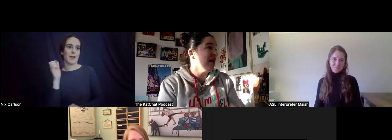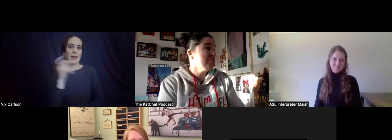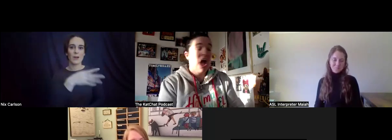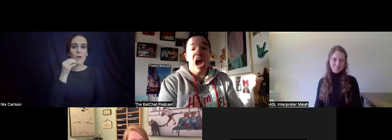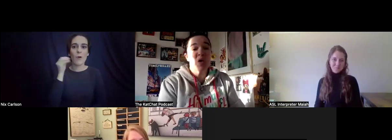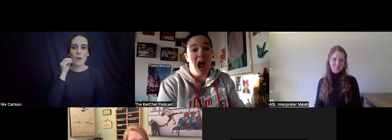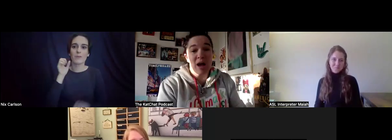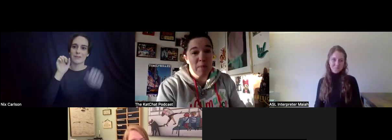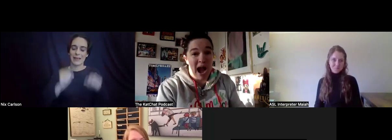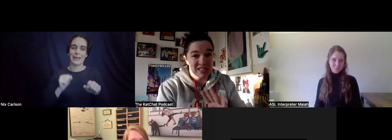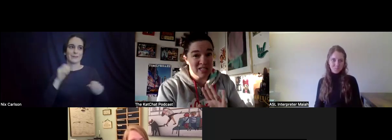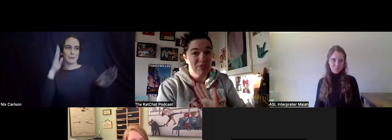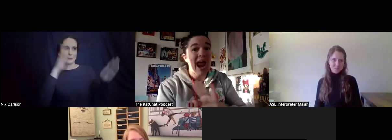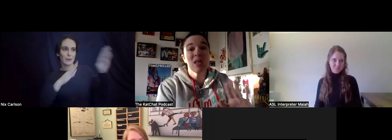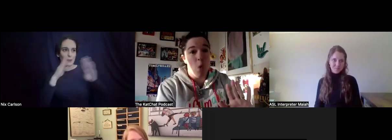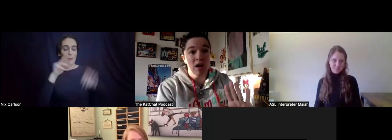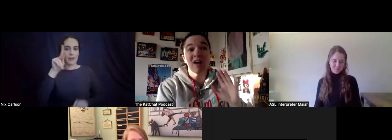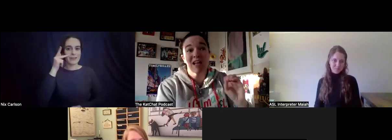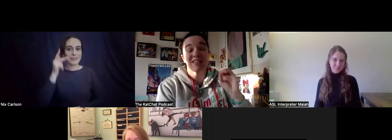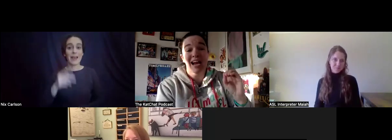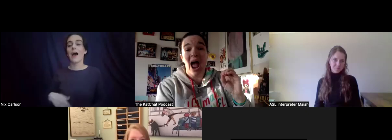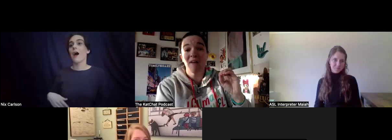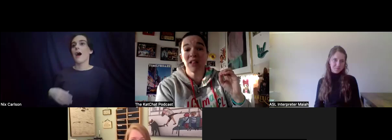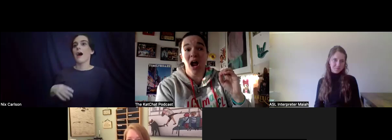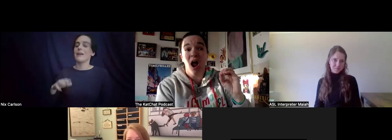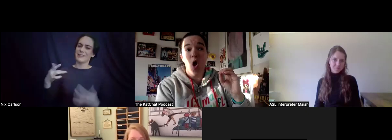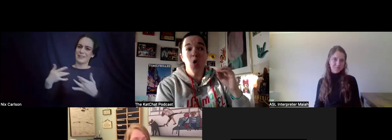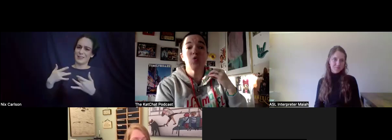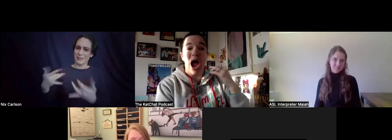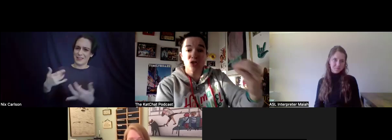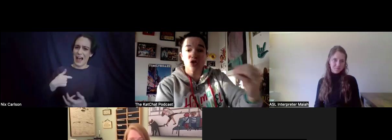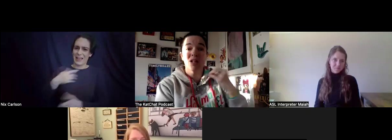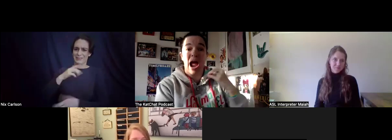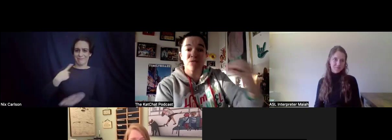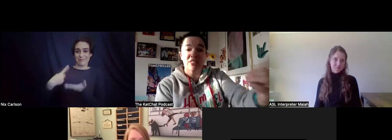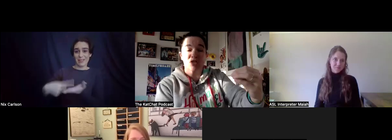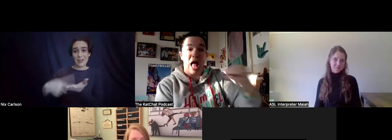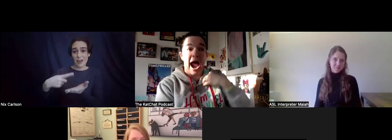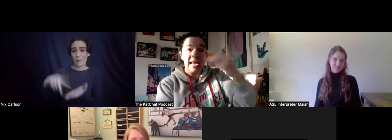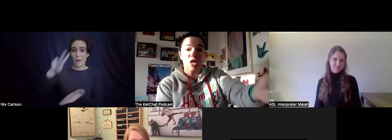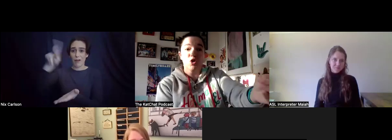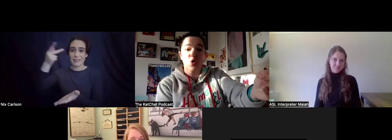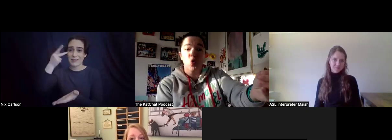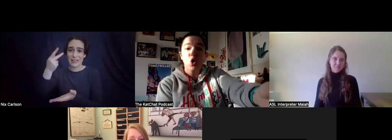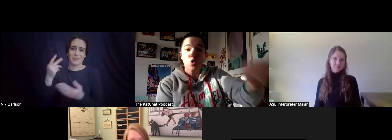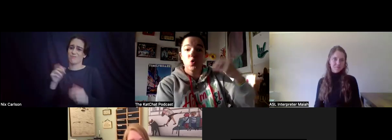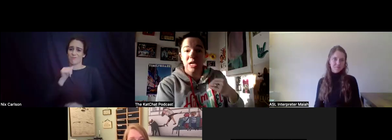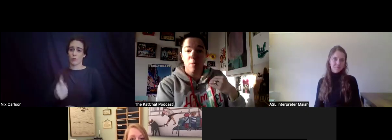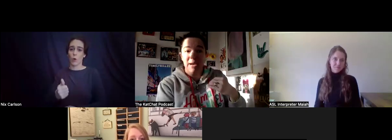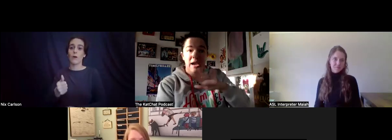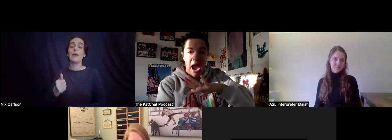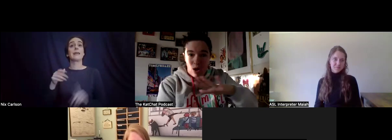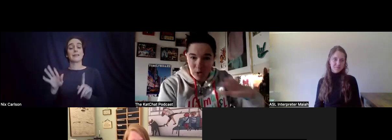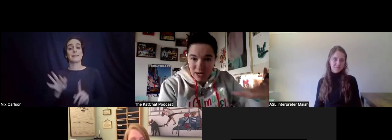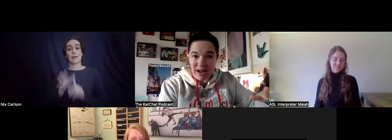mean, really, I don't talk about politics with anyone unless they can have like a rational conversation. I hear you, do